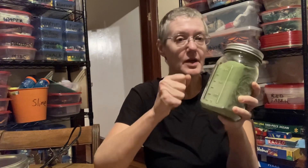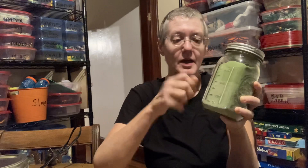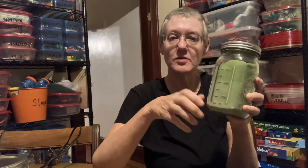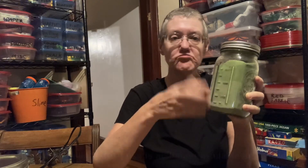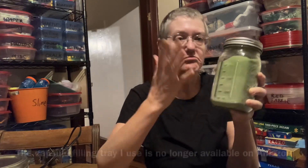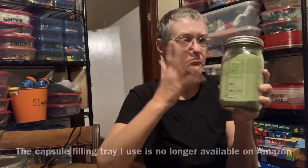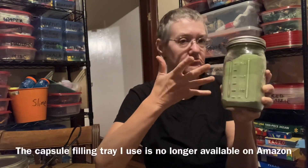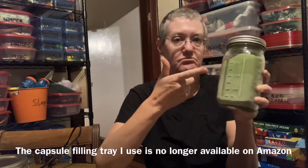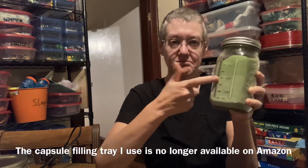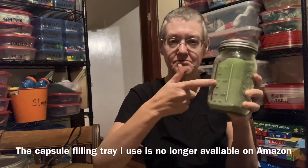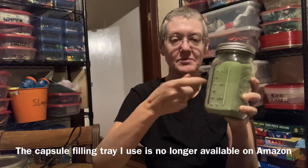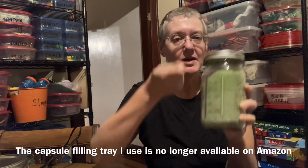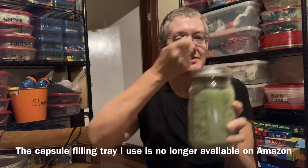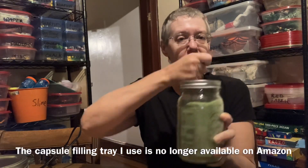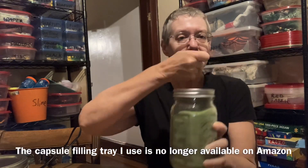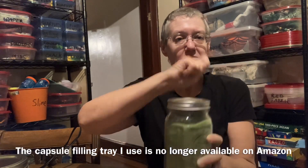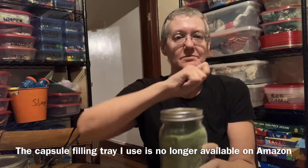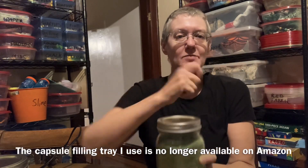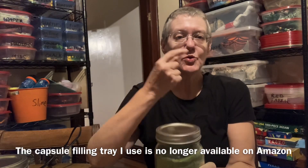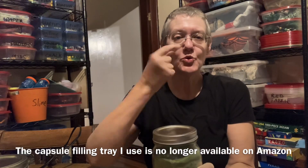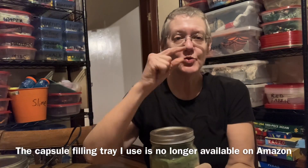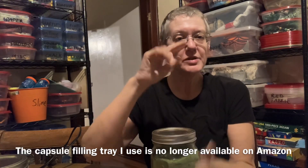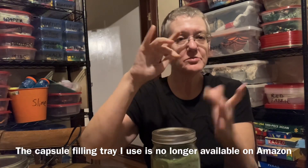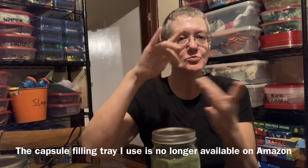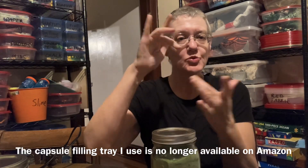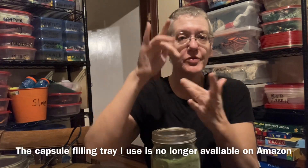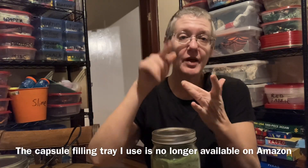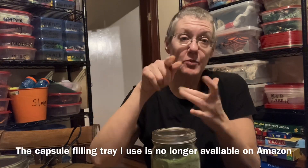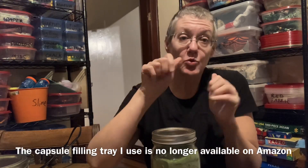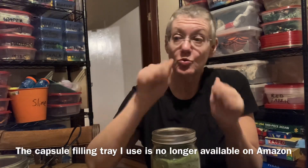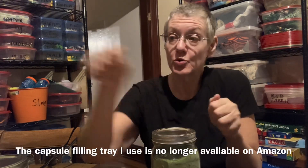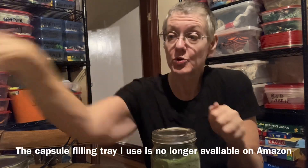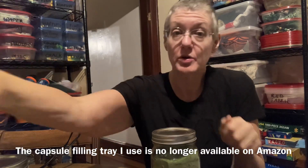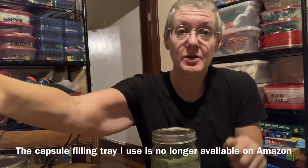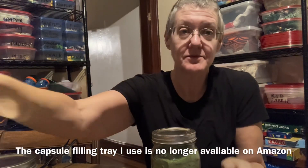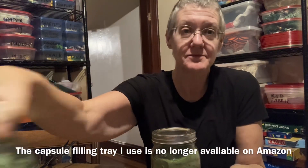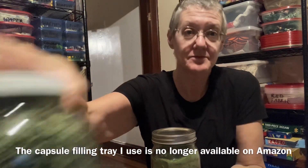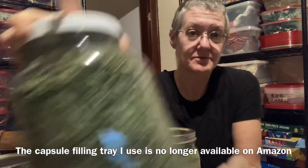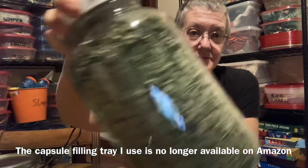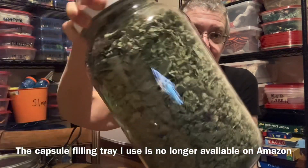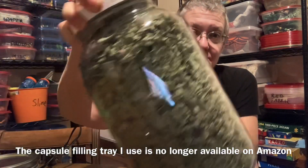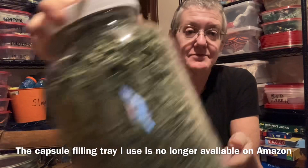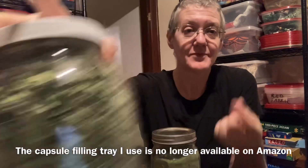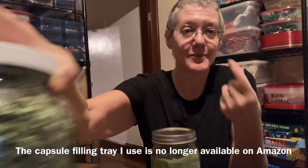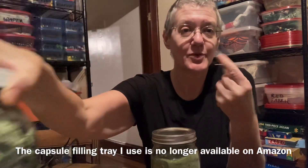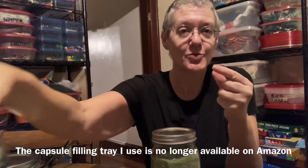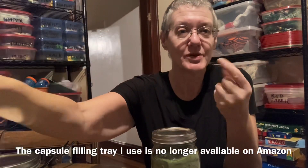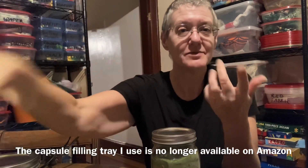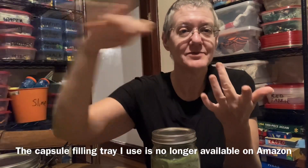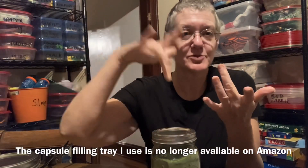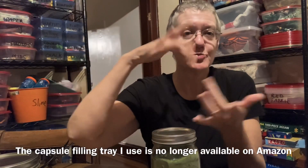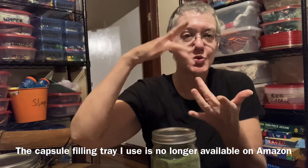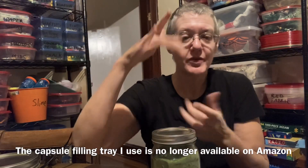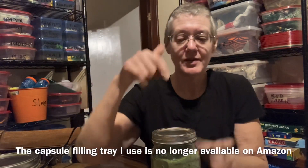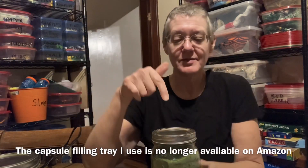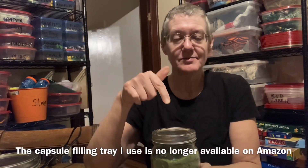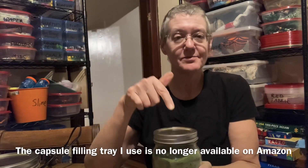Like I said, you can just leave it like this in the powdered form and add it to green smoothies. You could even add it in the crushed leaf form